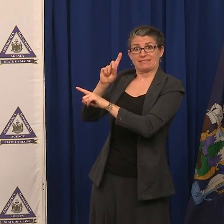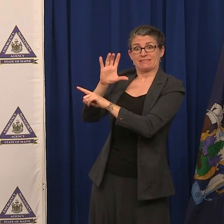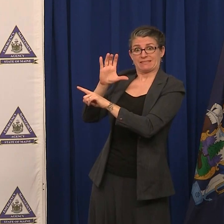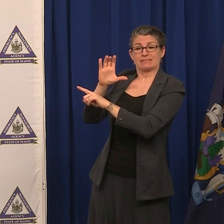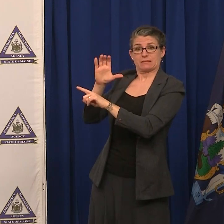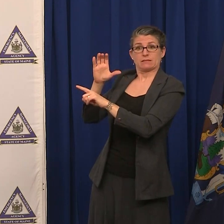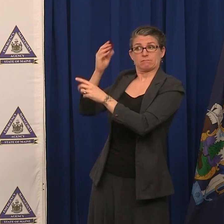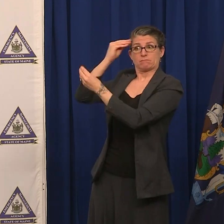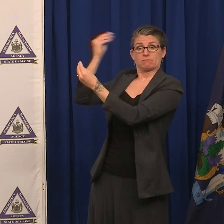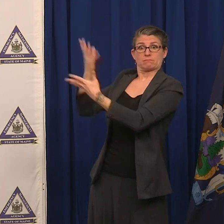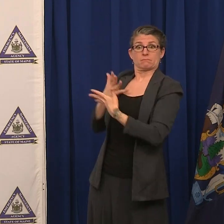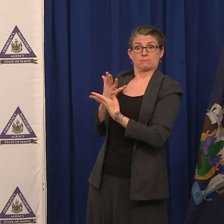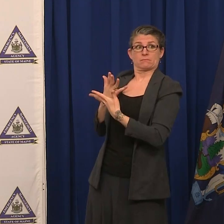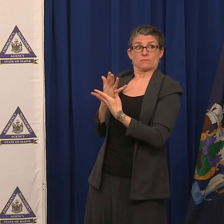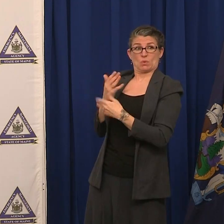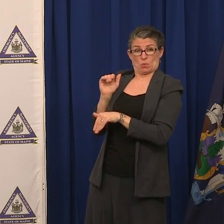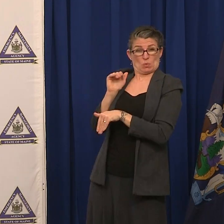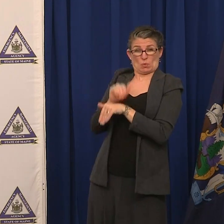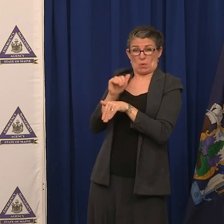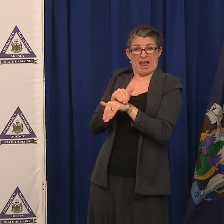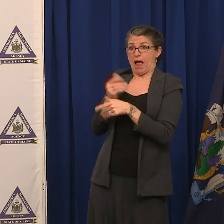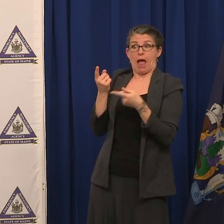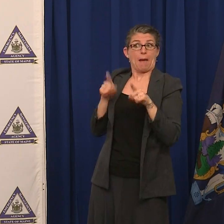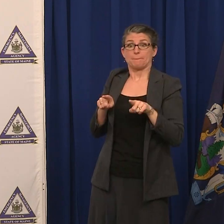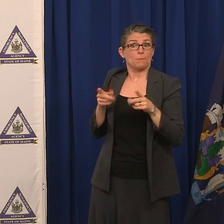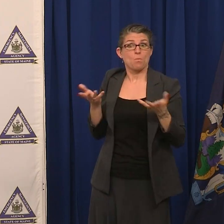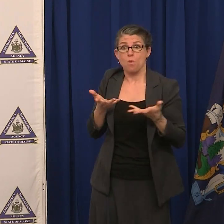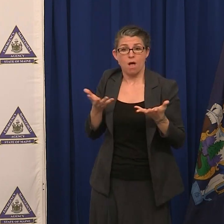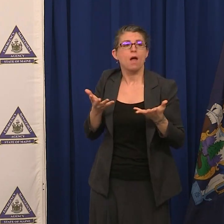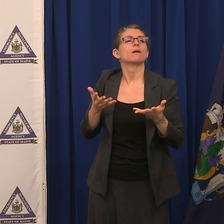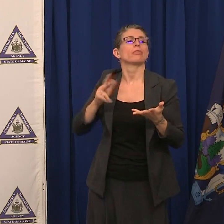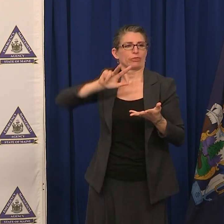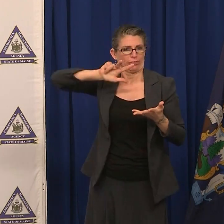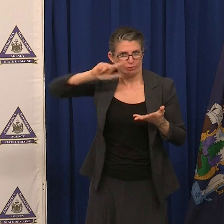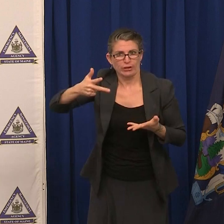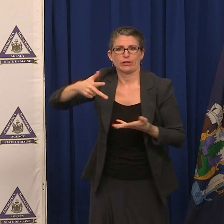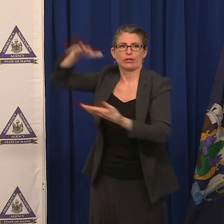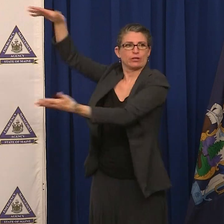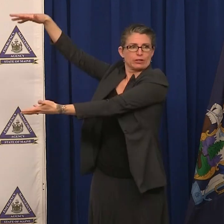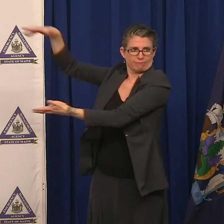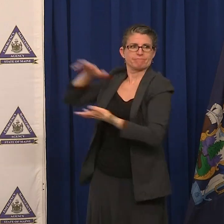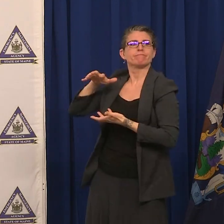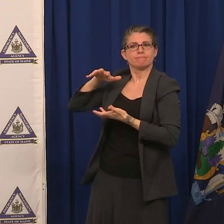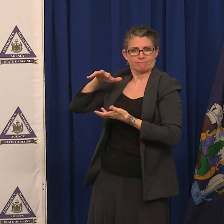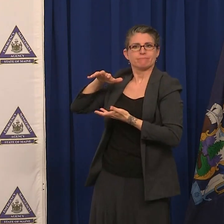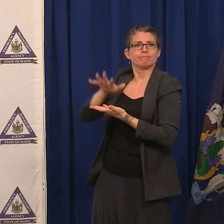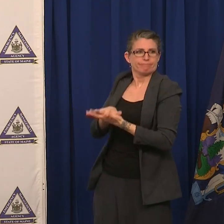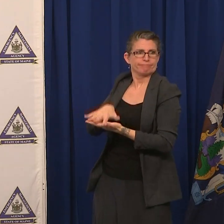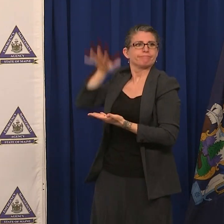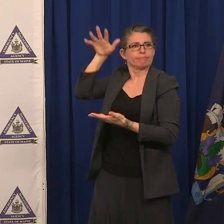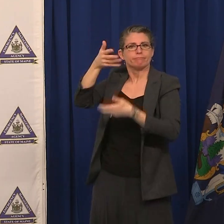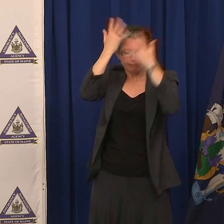Maine CDC will be receiving a third shipment of PPE as well.